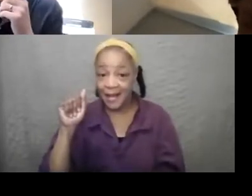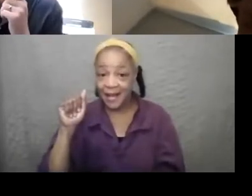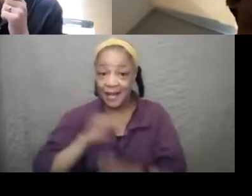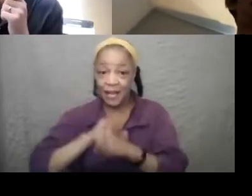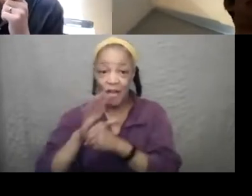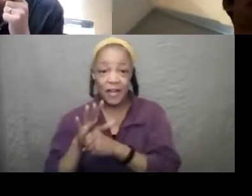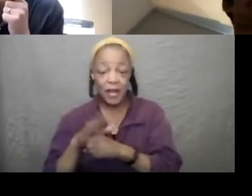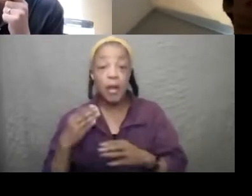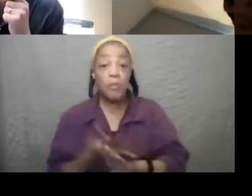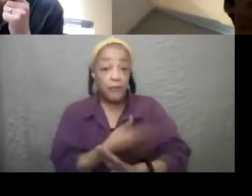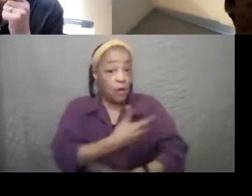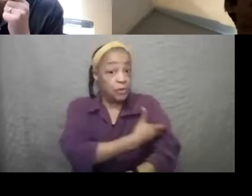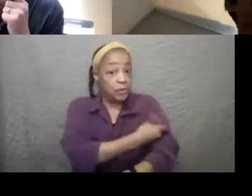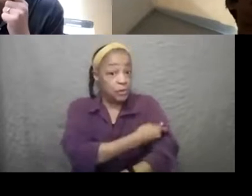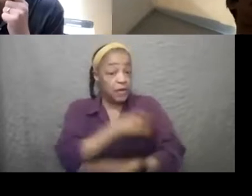just simply